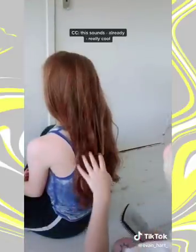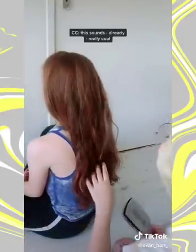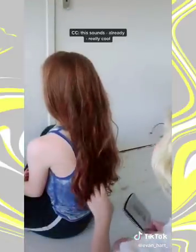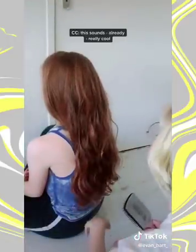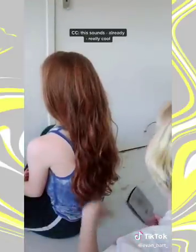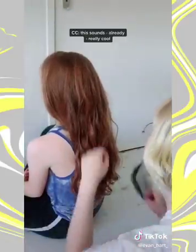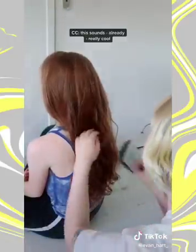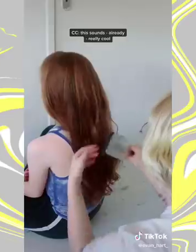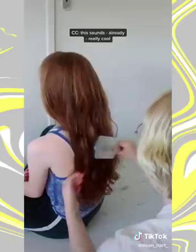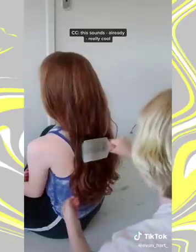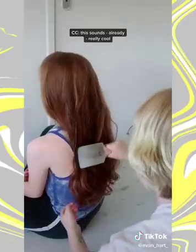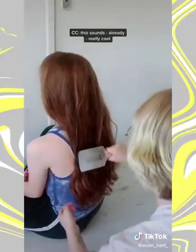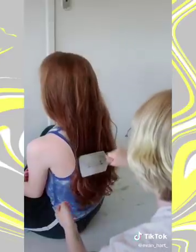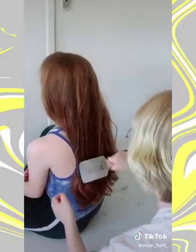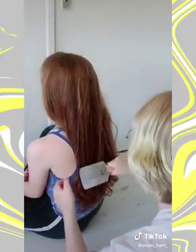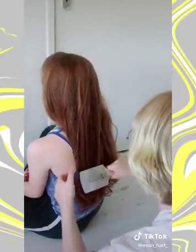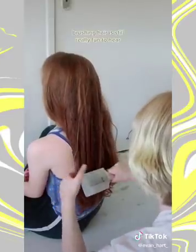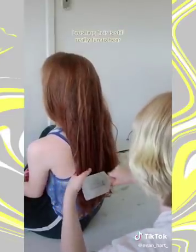Sounds already really cool.